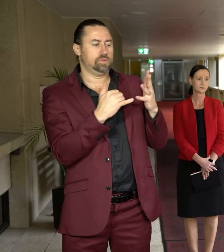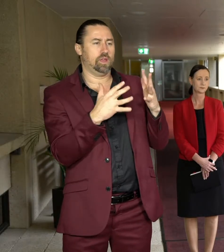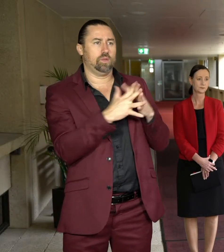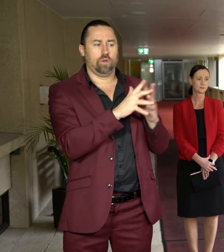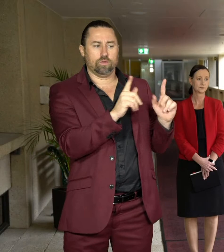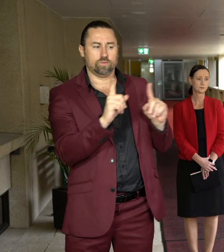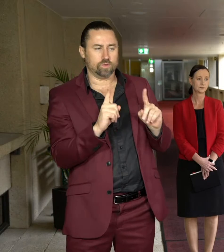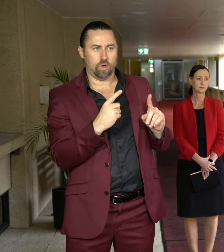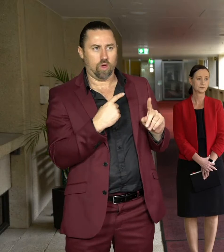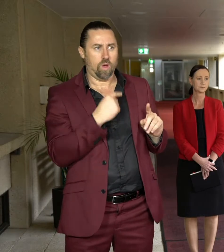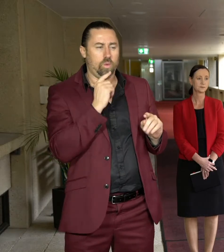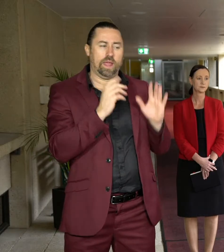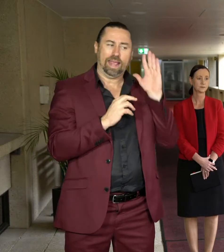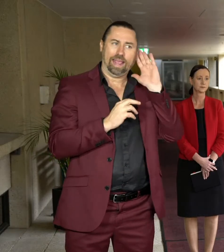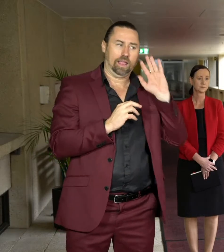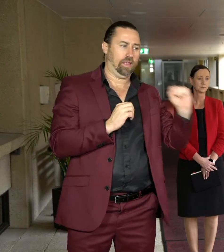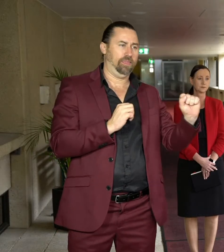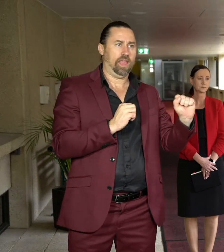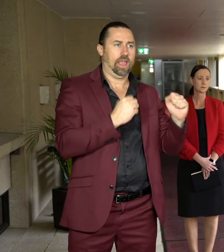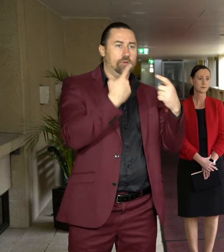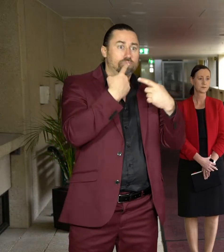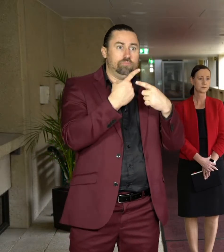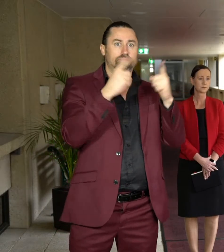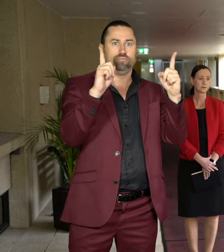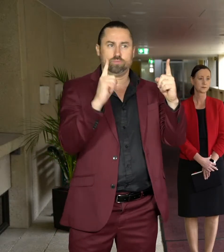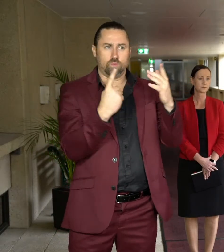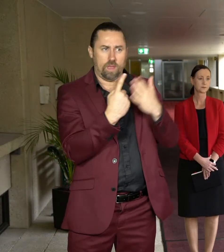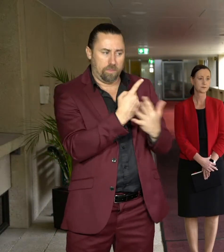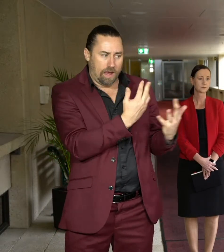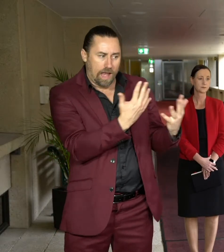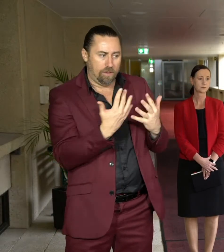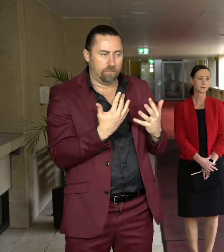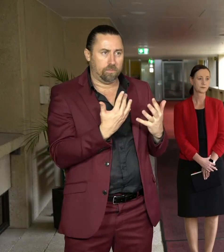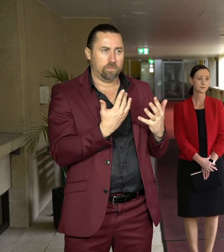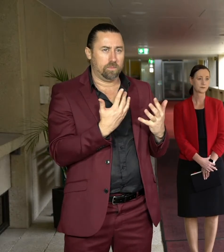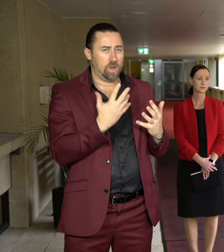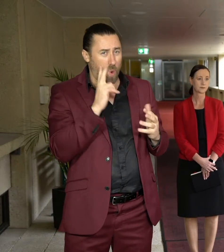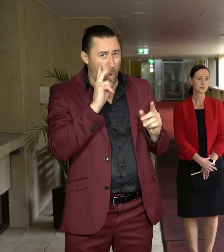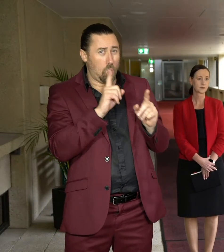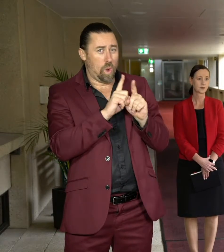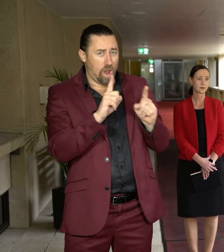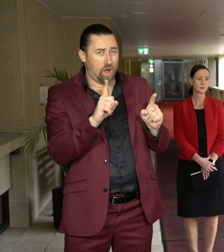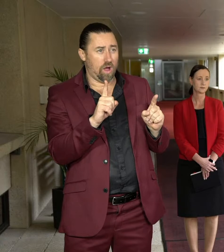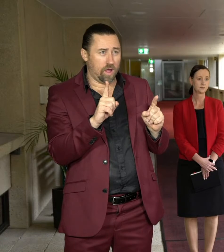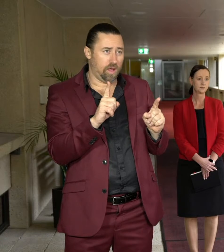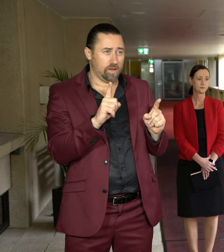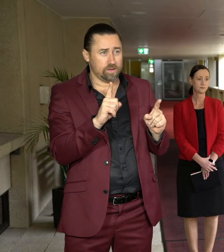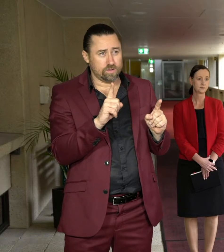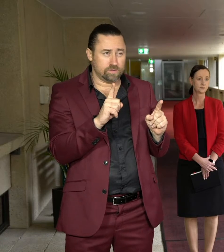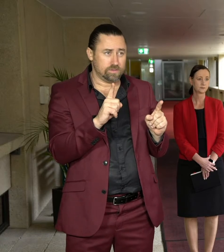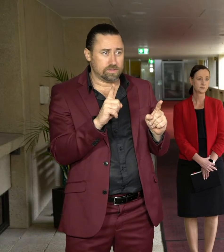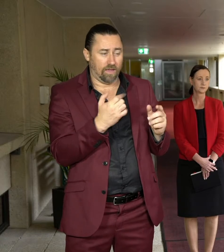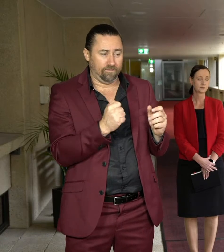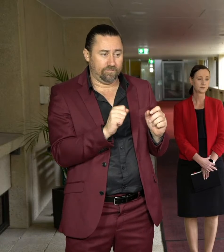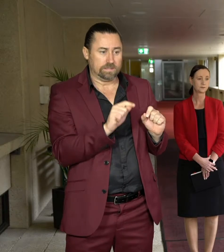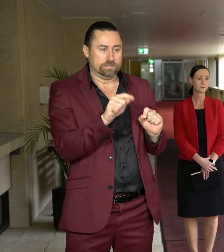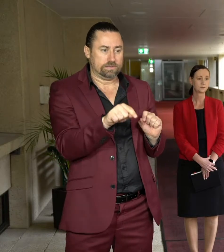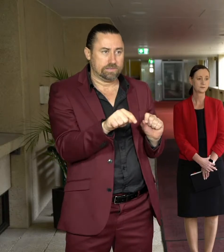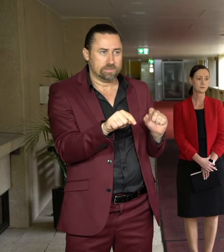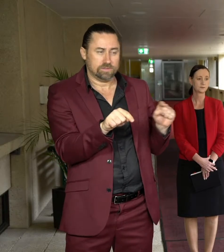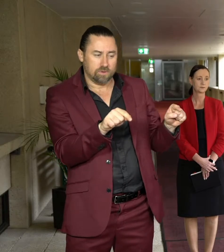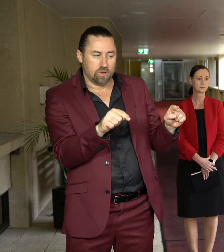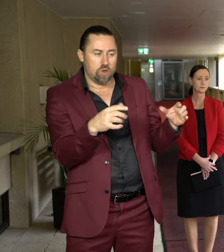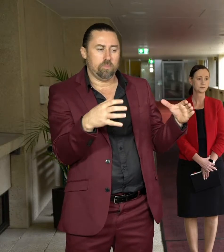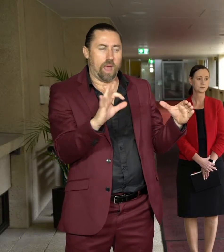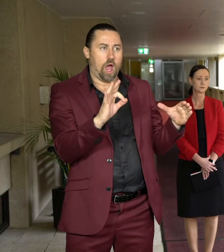update from New South Wales later today. It appears to continue to be largely contained to